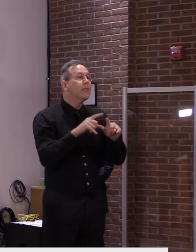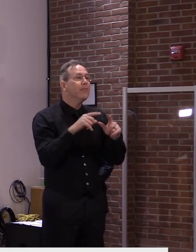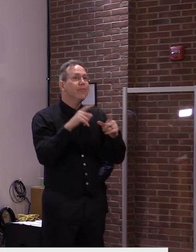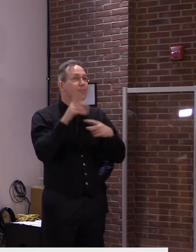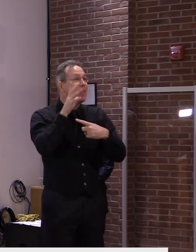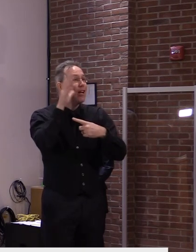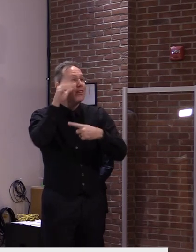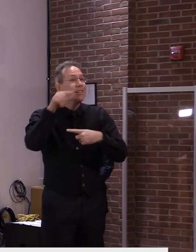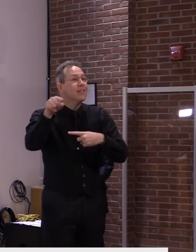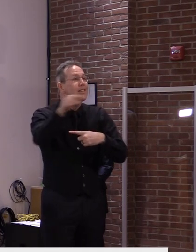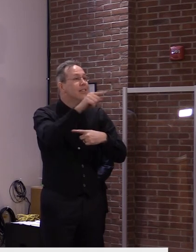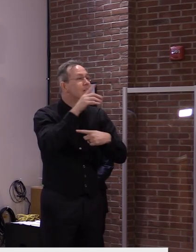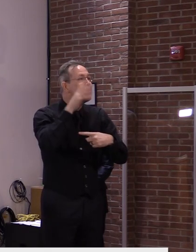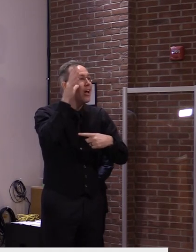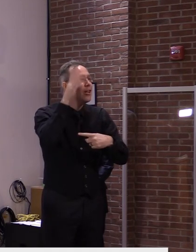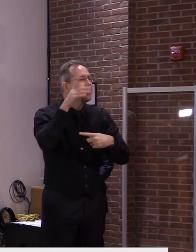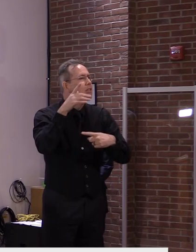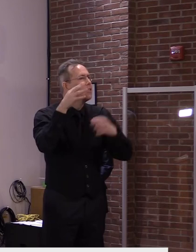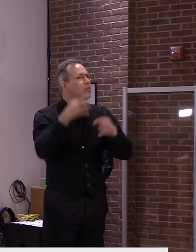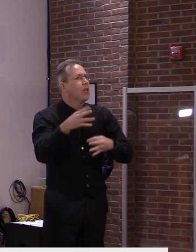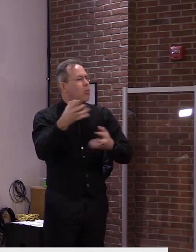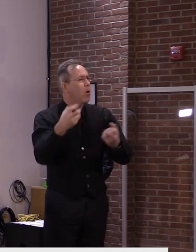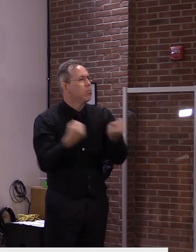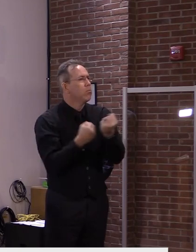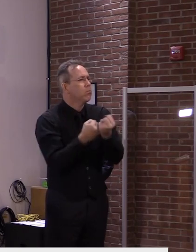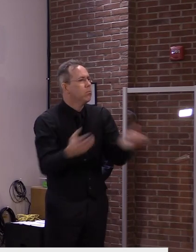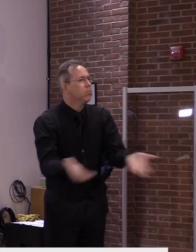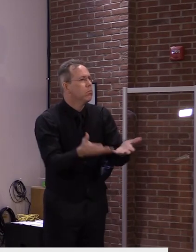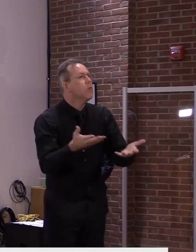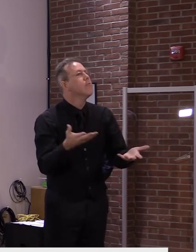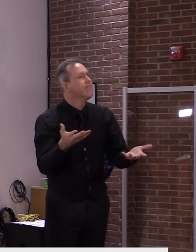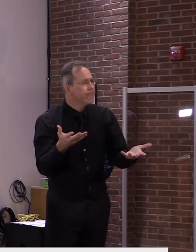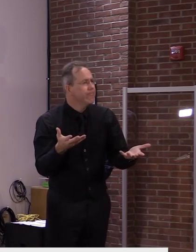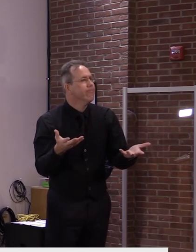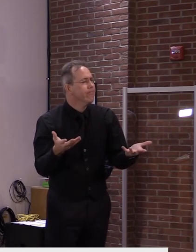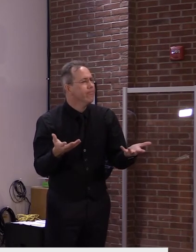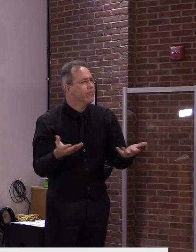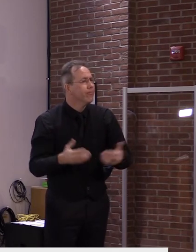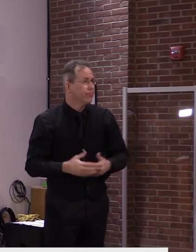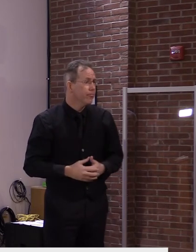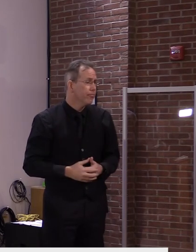weigh this out on their own. Commissioner Levine.